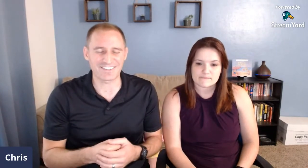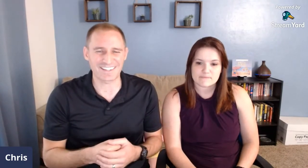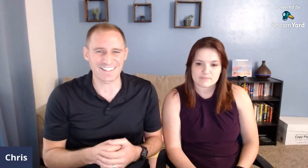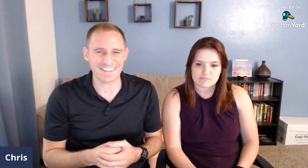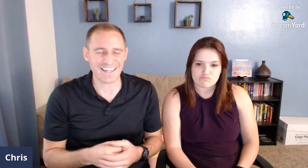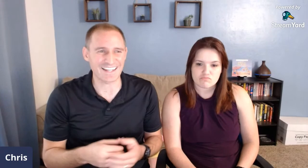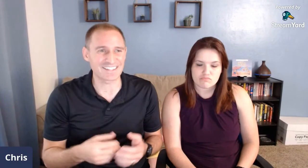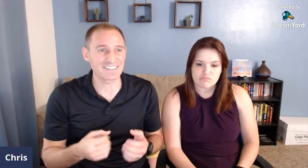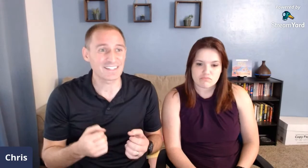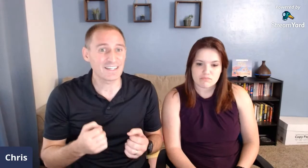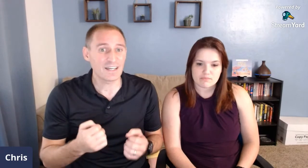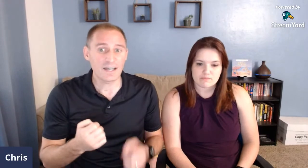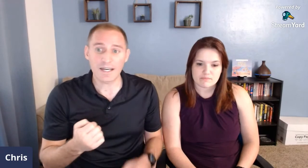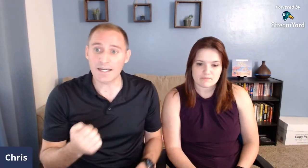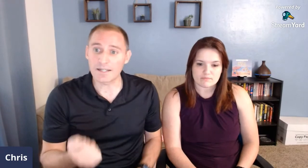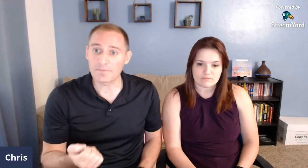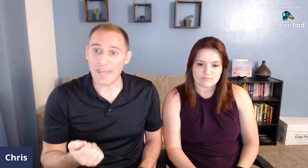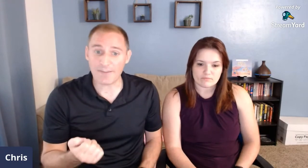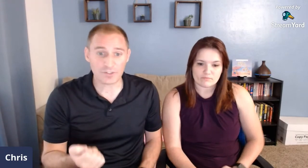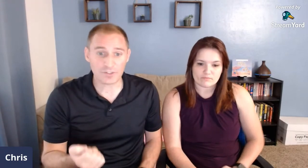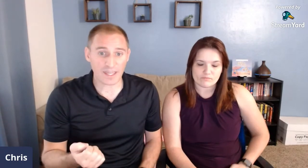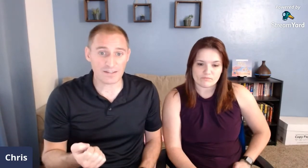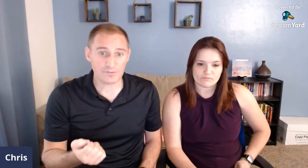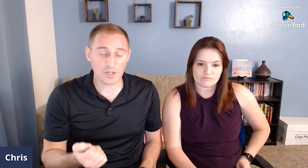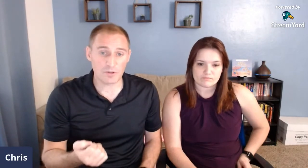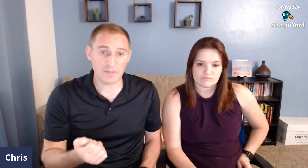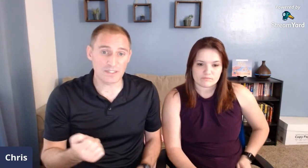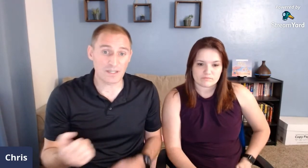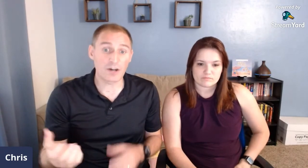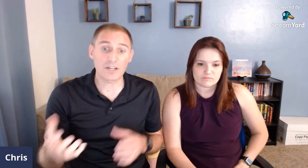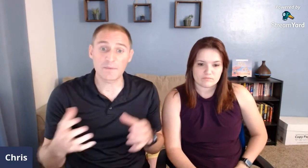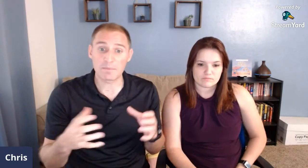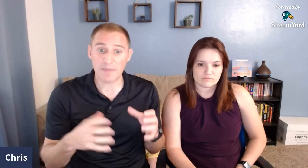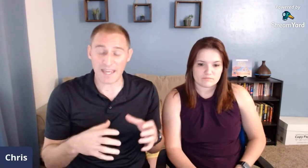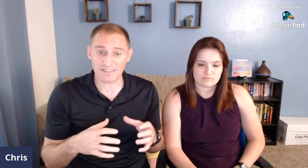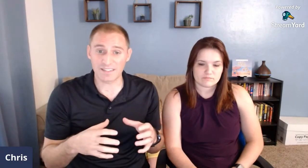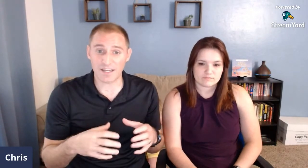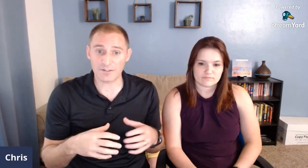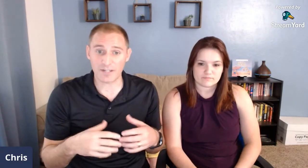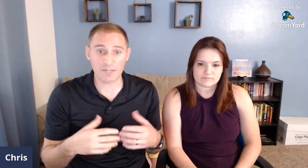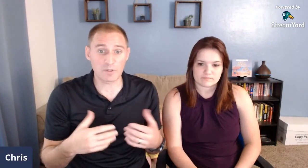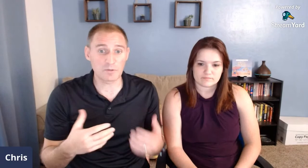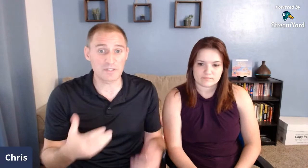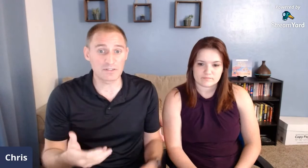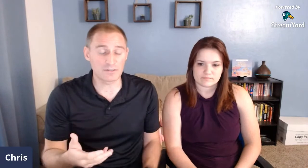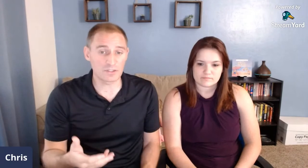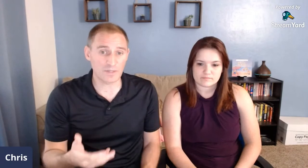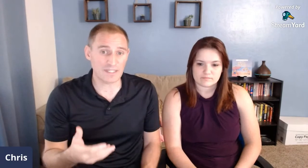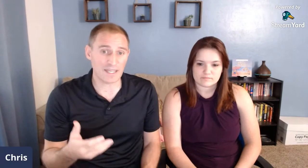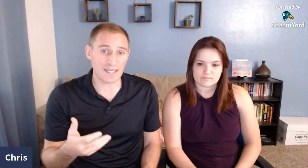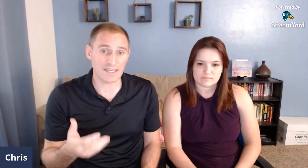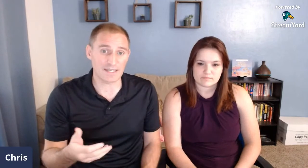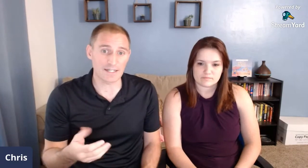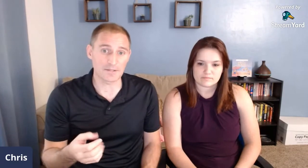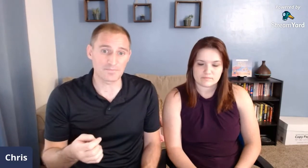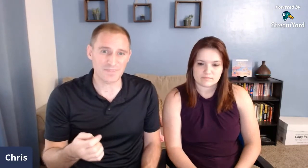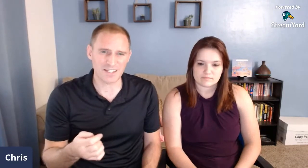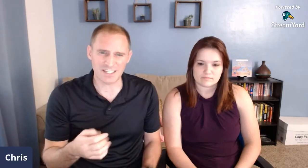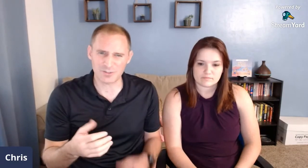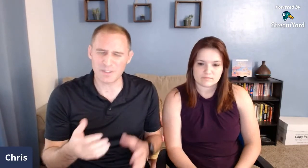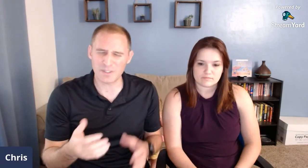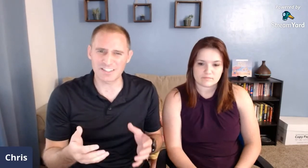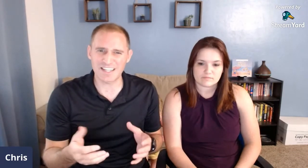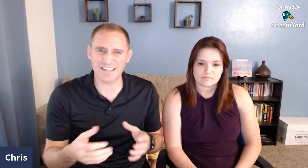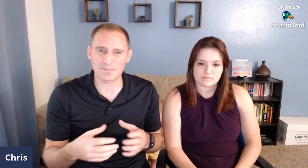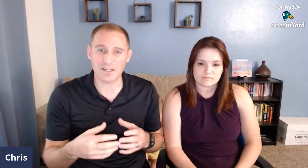and everything like that. And after that, we will be all coming back together, and we will be doing